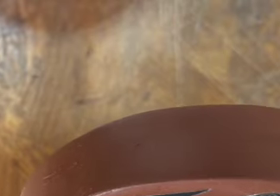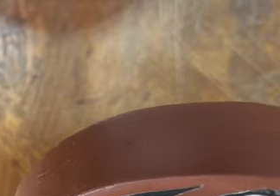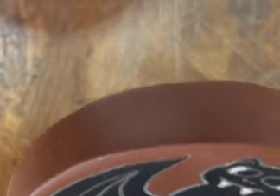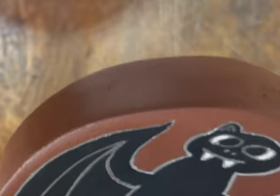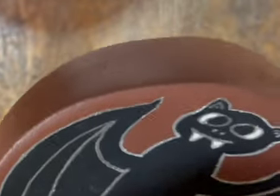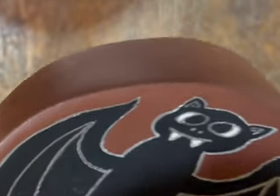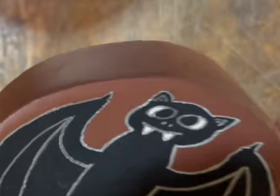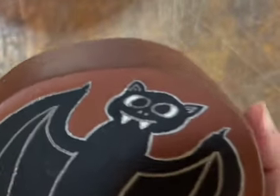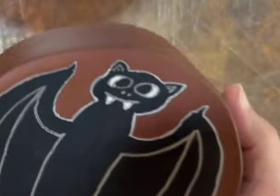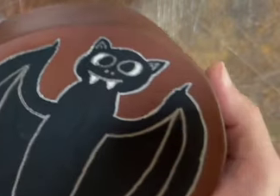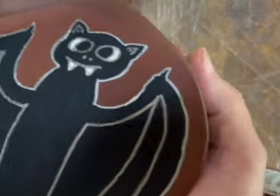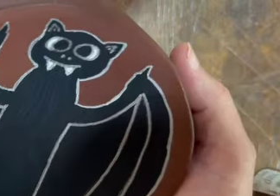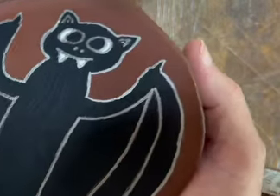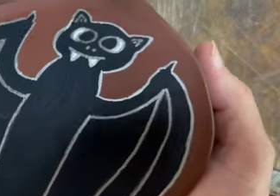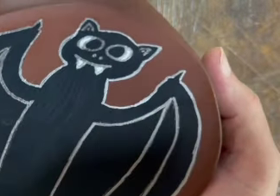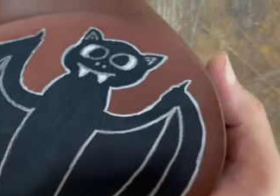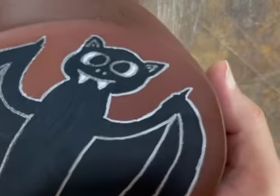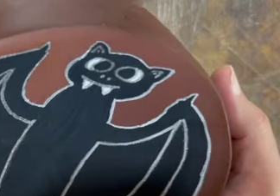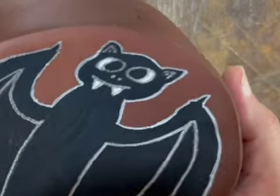I don't know if you saw what I did there, but